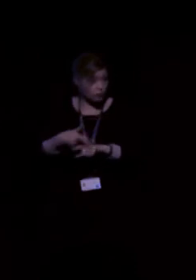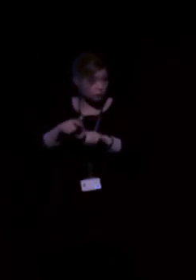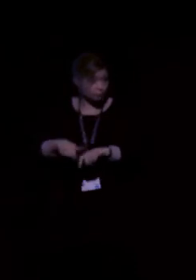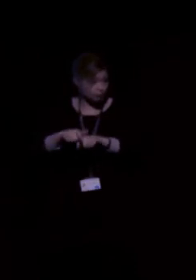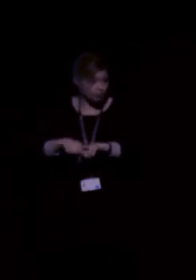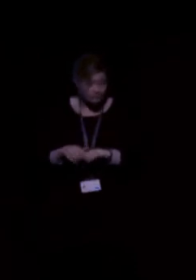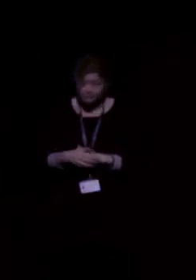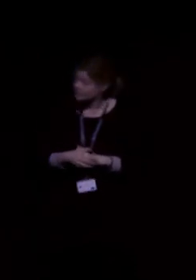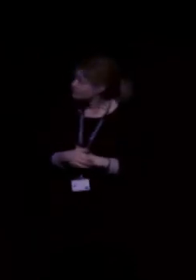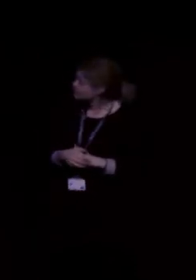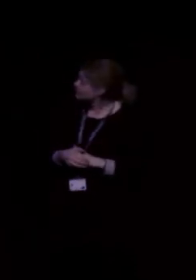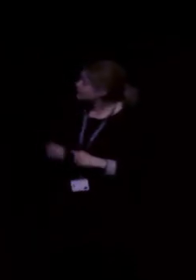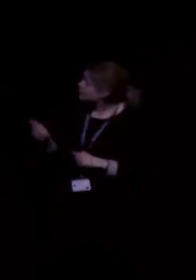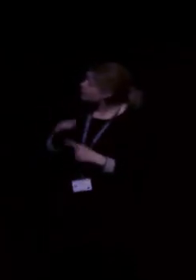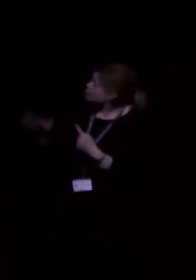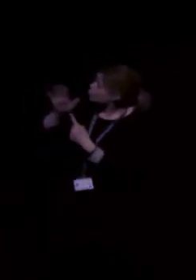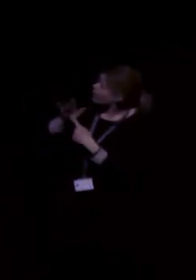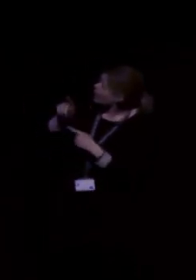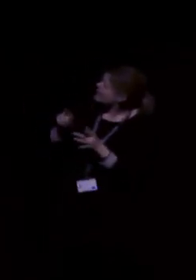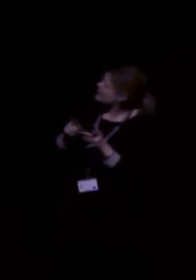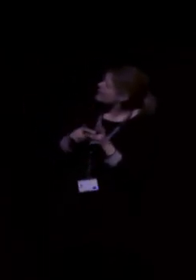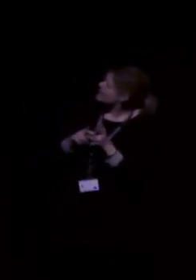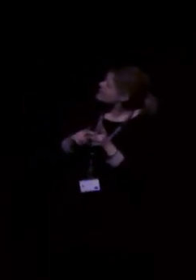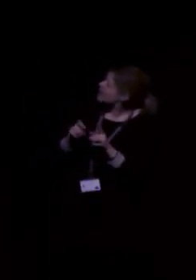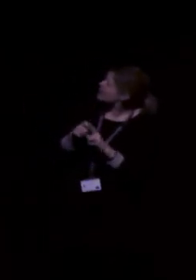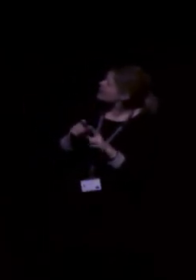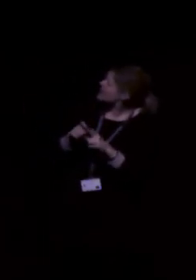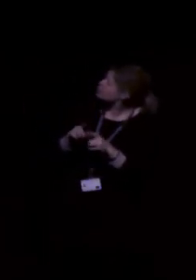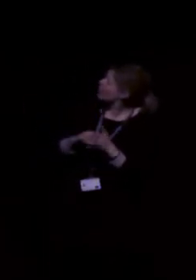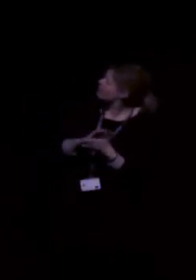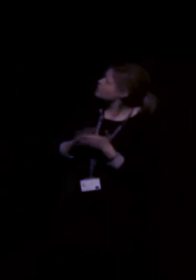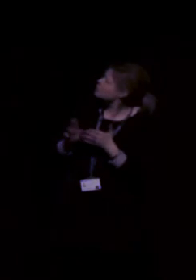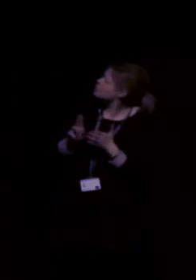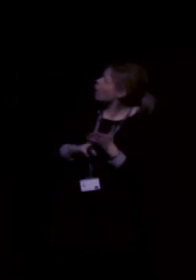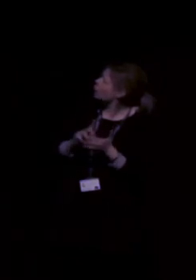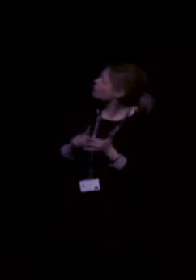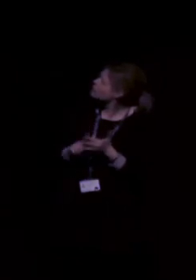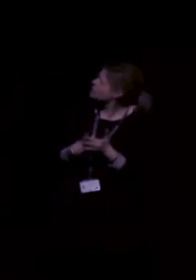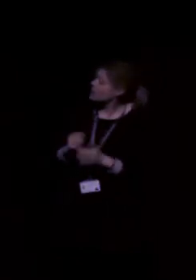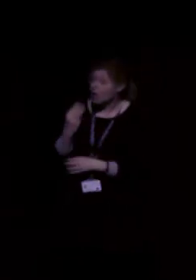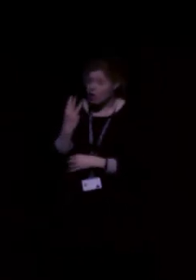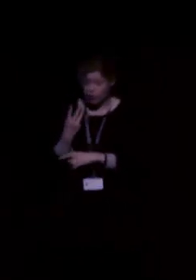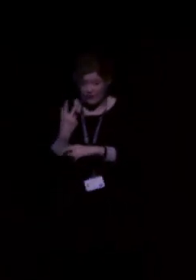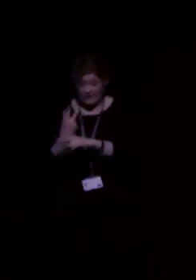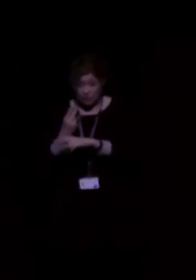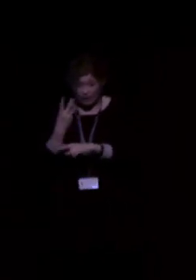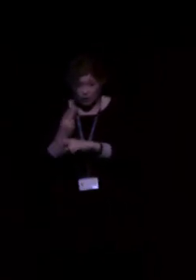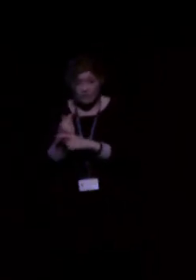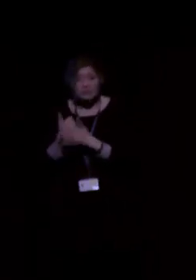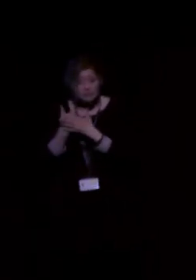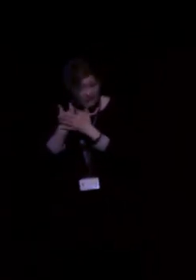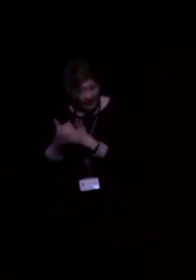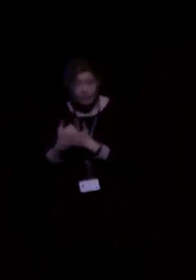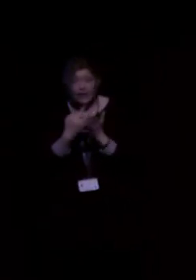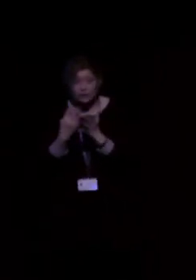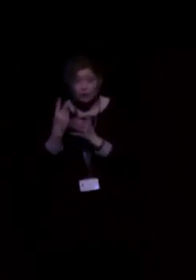with intratympanic dexamethasone, a couple of 3 injections can lead to an 82% improvement in